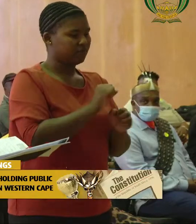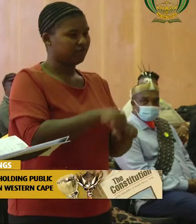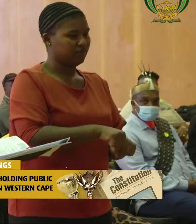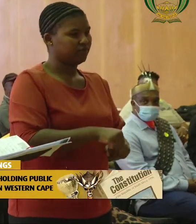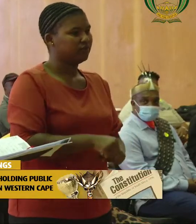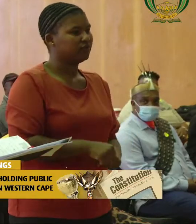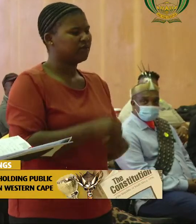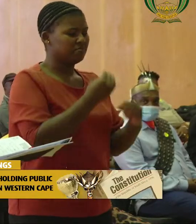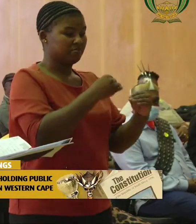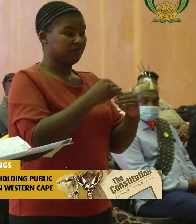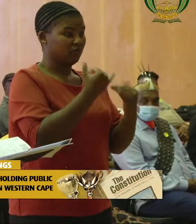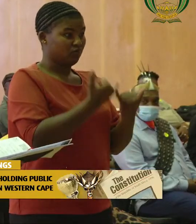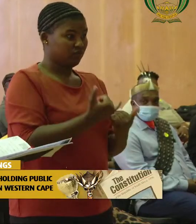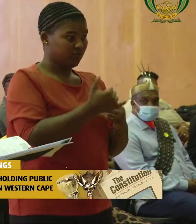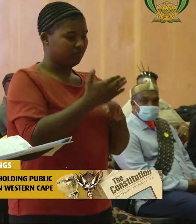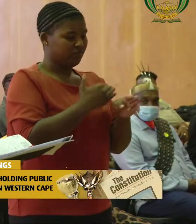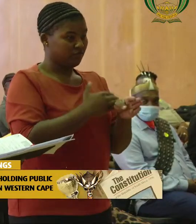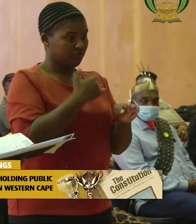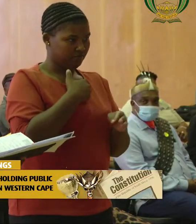actual business of the day.